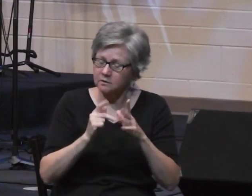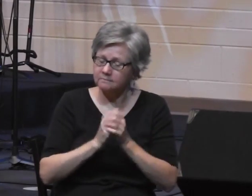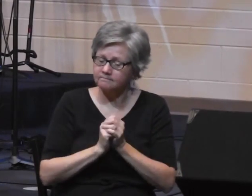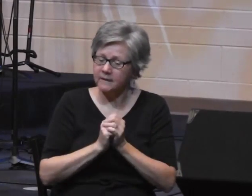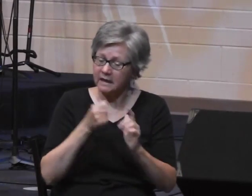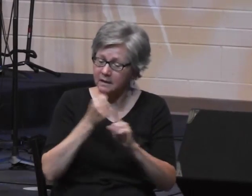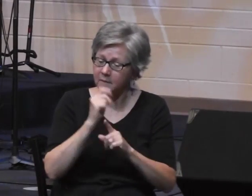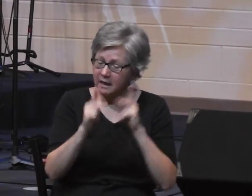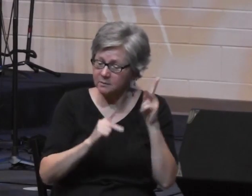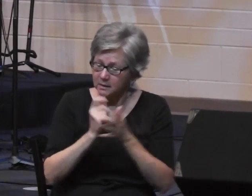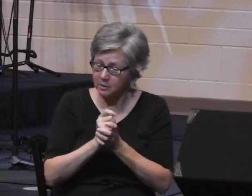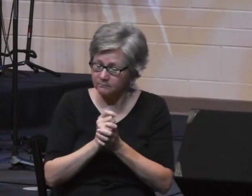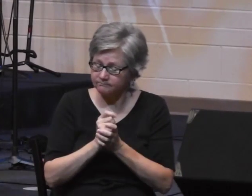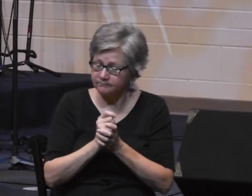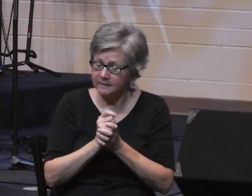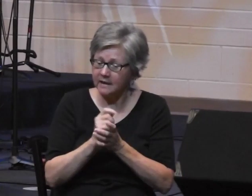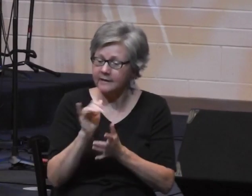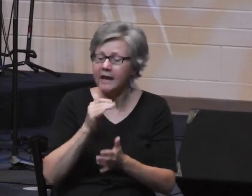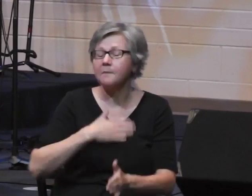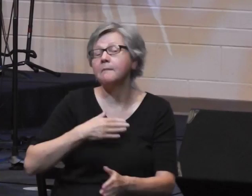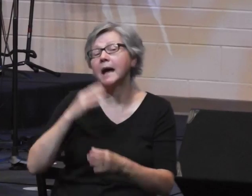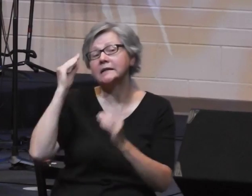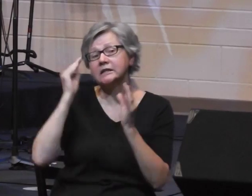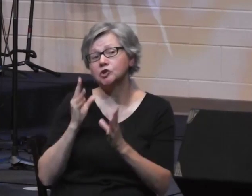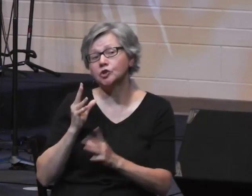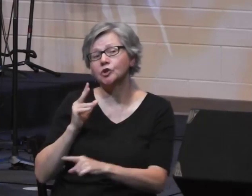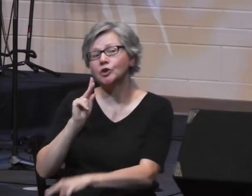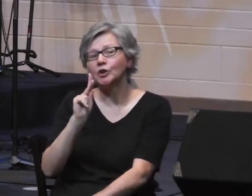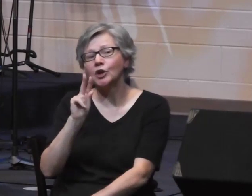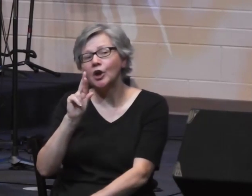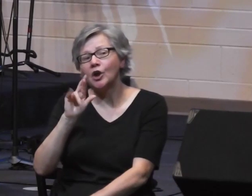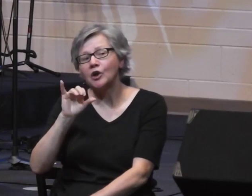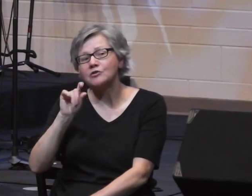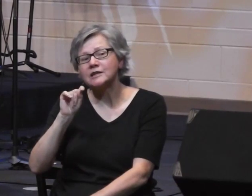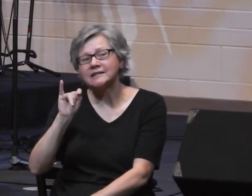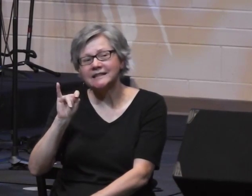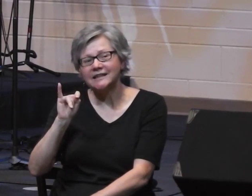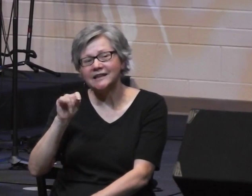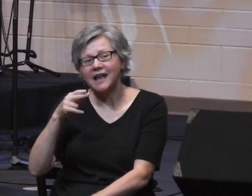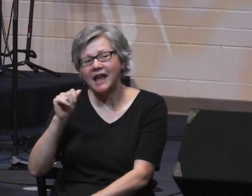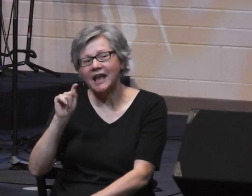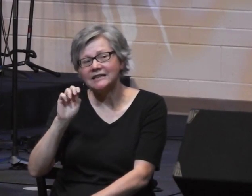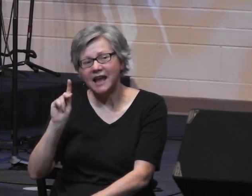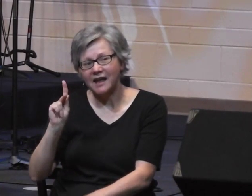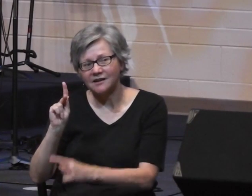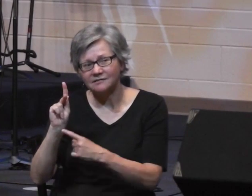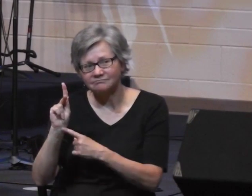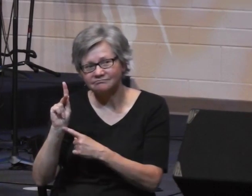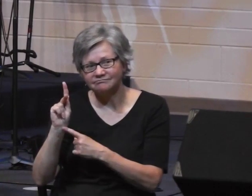whose name is now on a plaque at the hospital in Bakersfield.